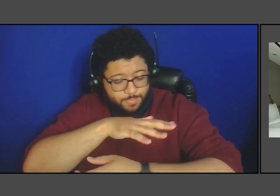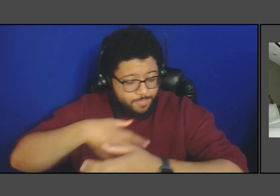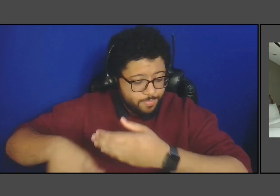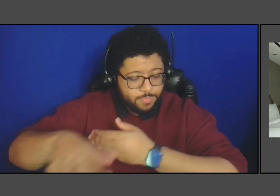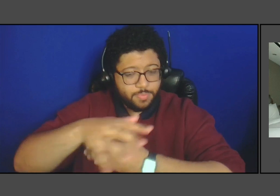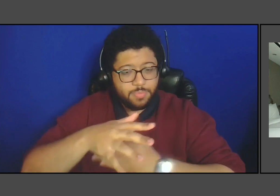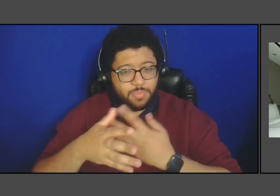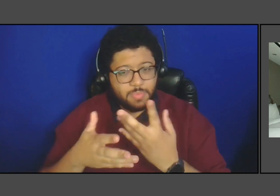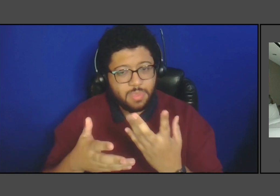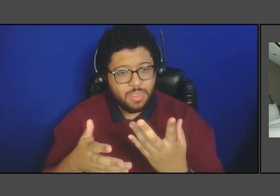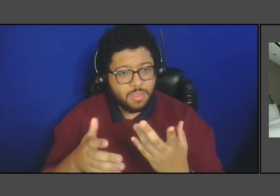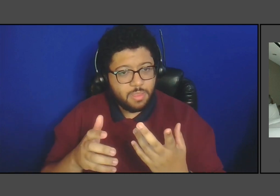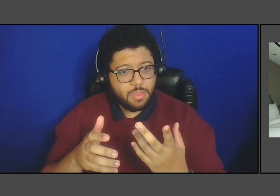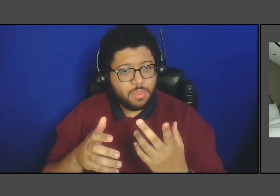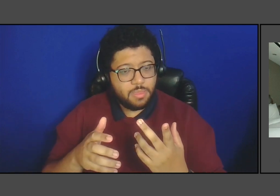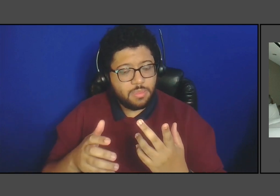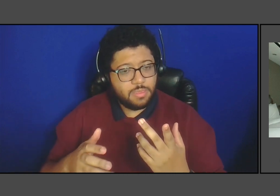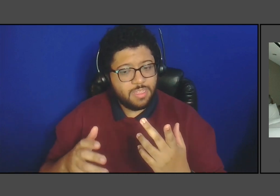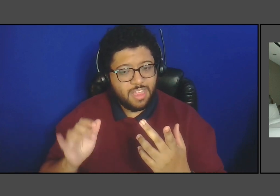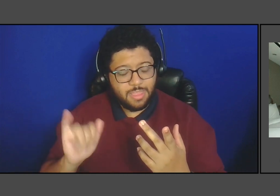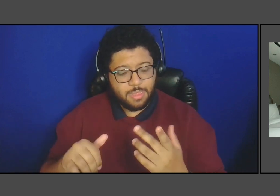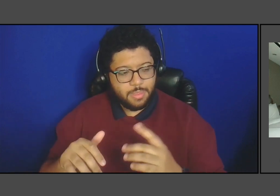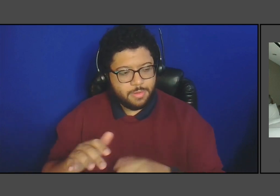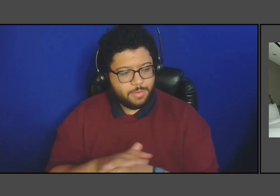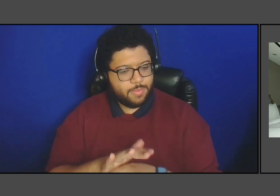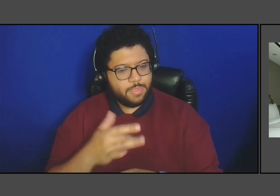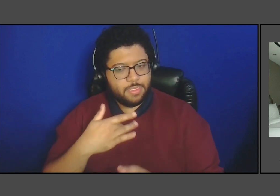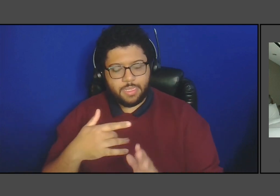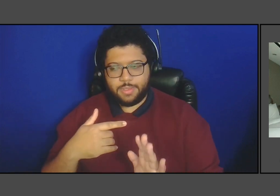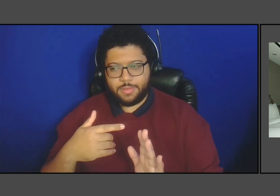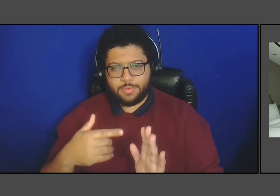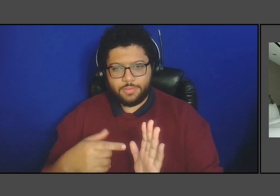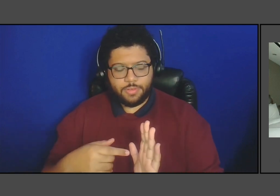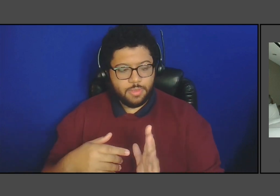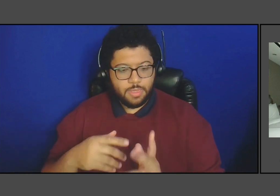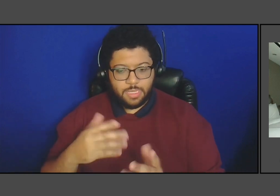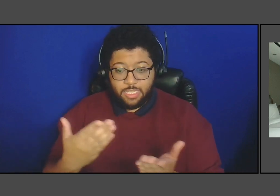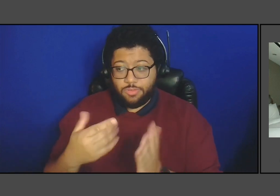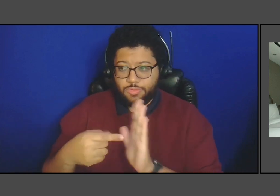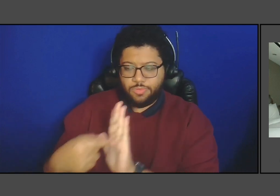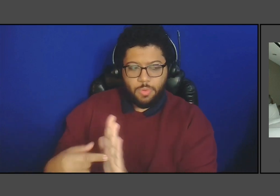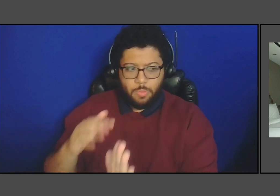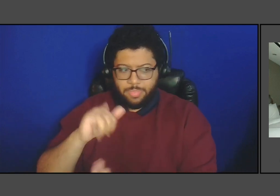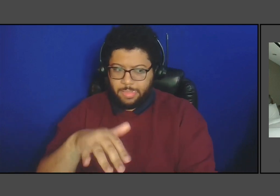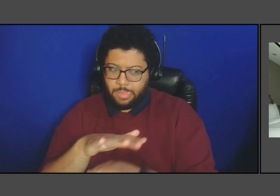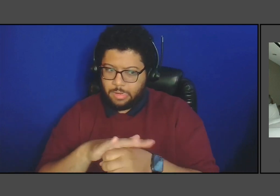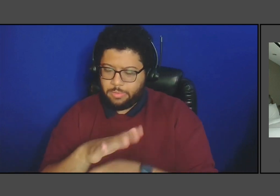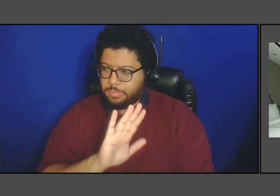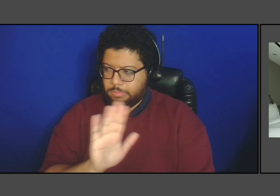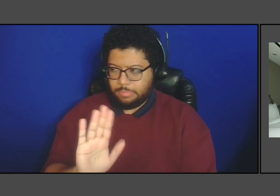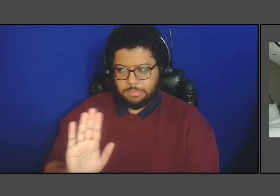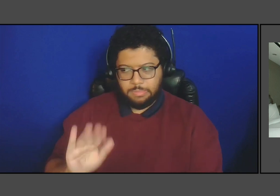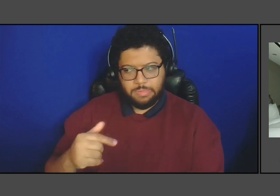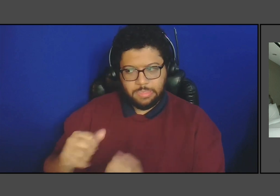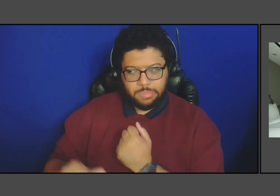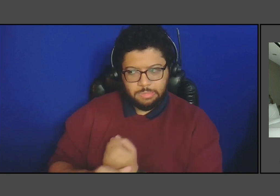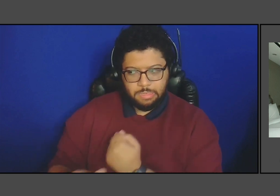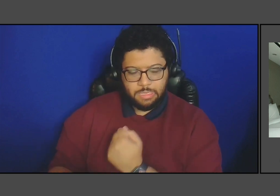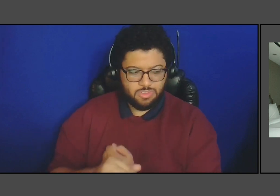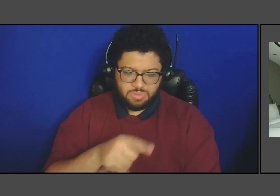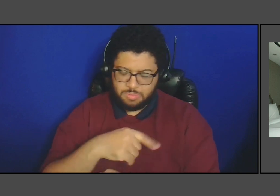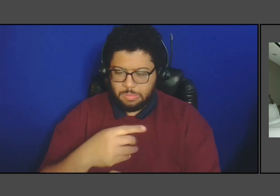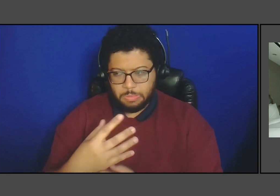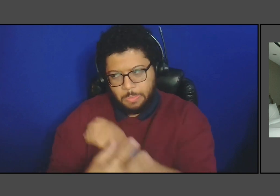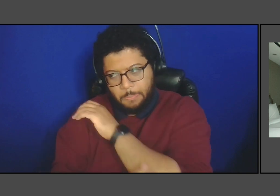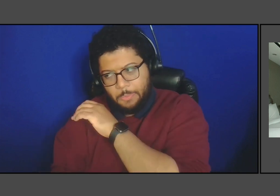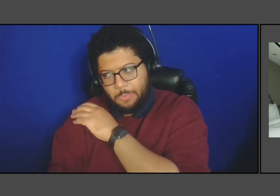projected these days as places of danger and of desperation, and something that is negative